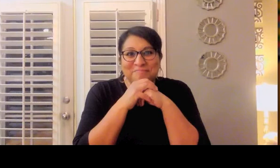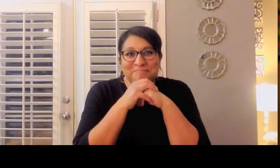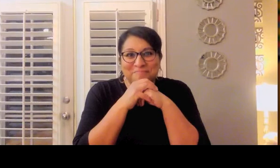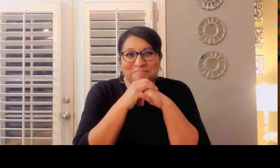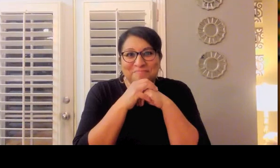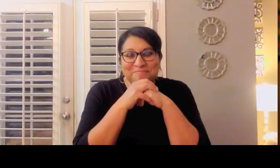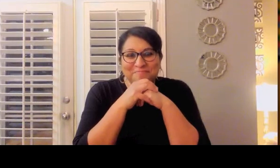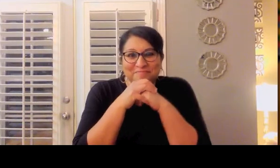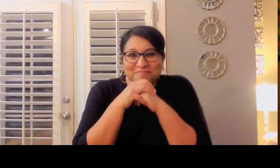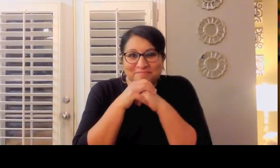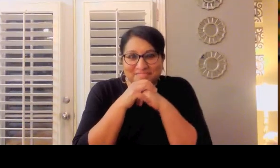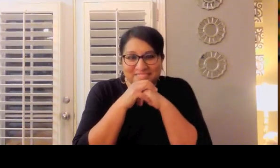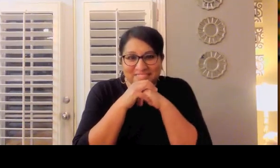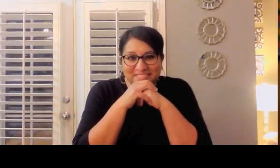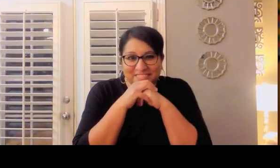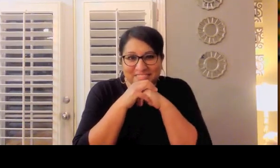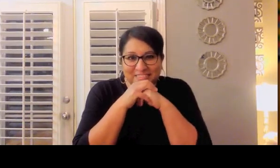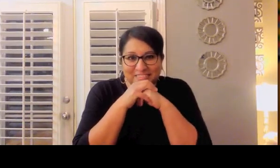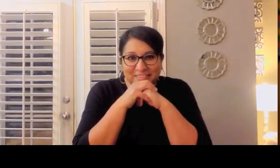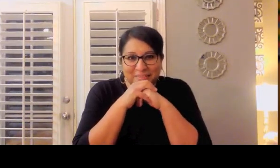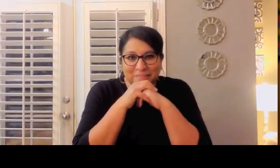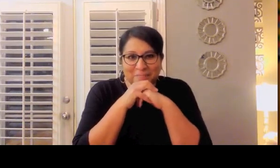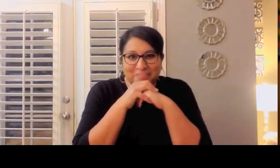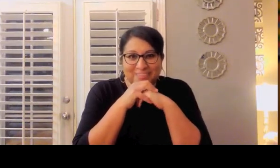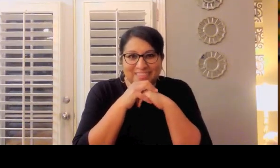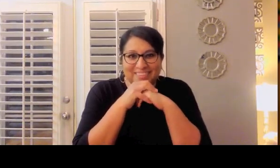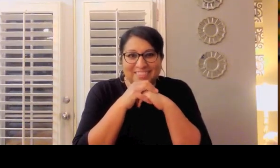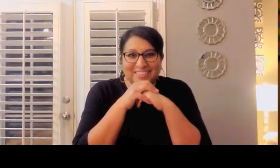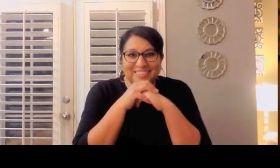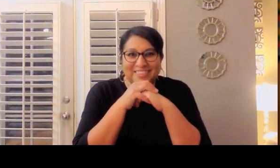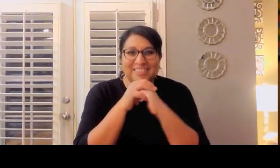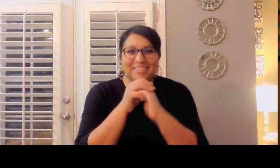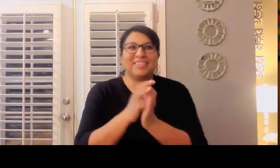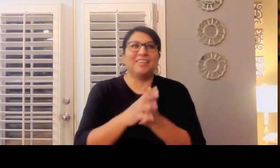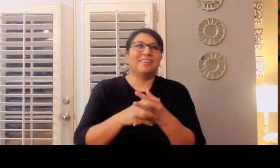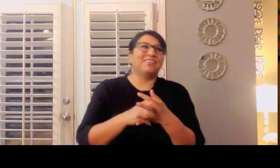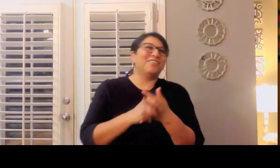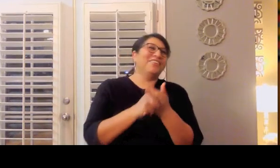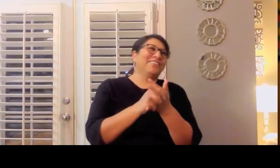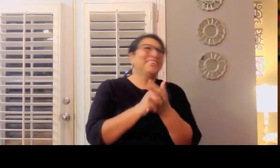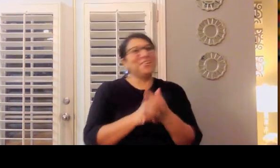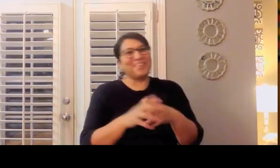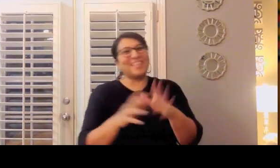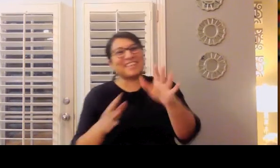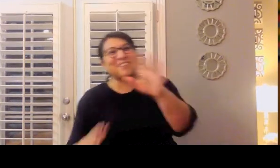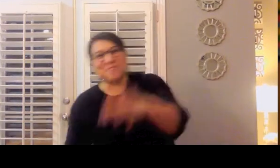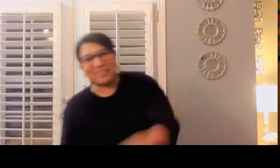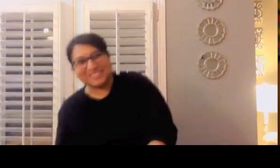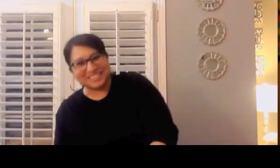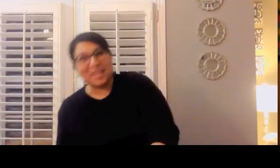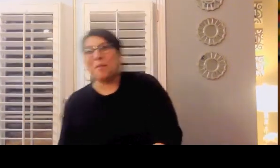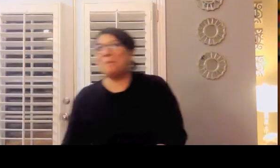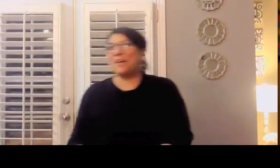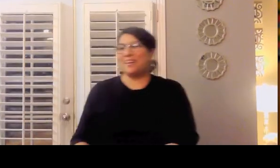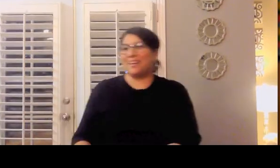So how did you come up with the name what was the idea behind it? Was there anything? But that's kind of